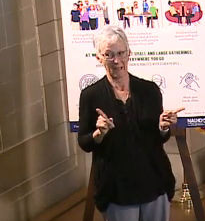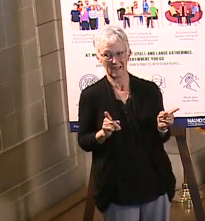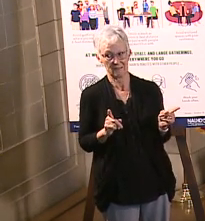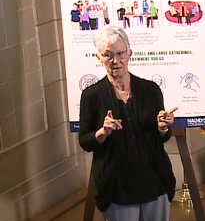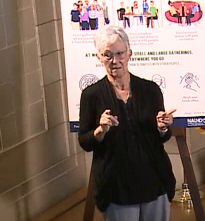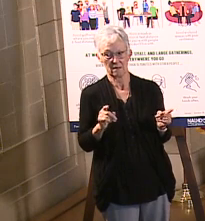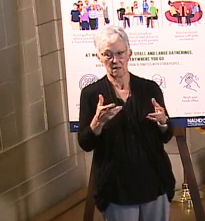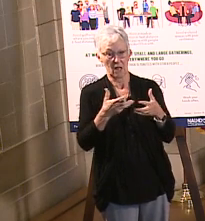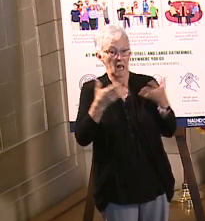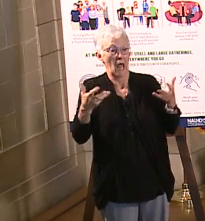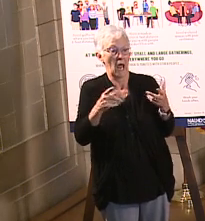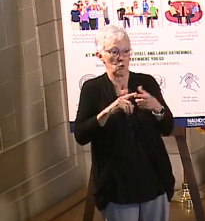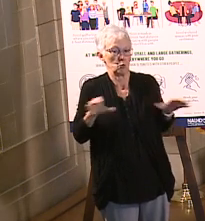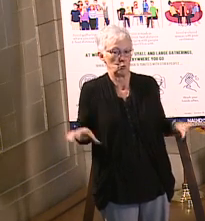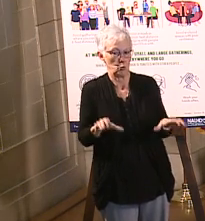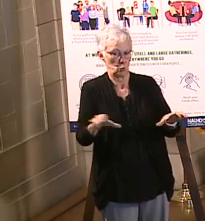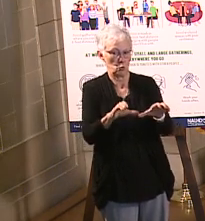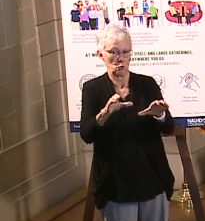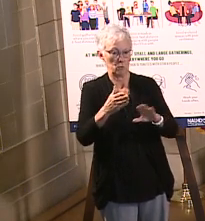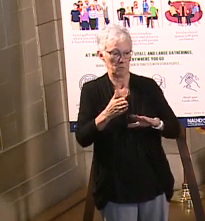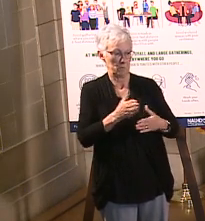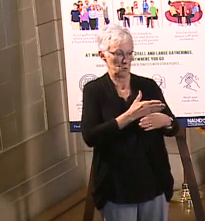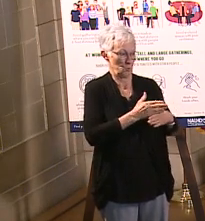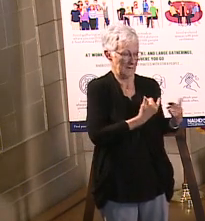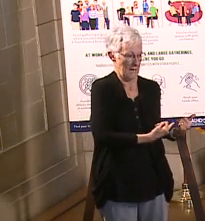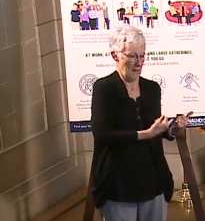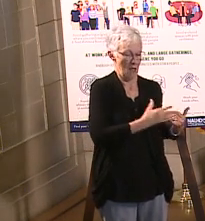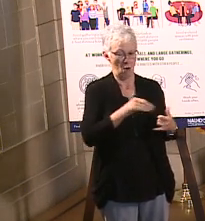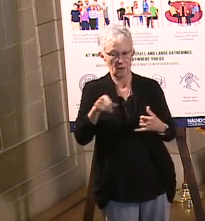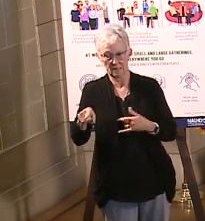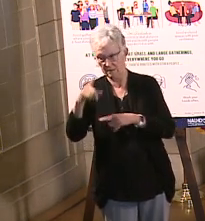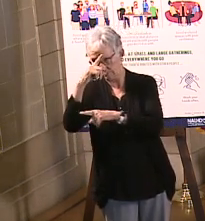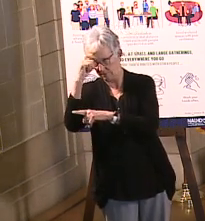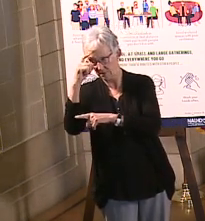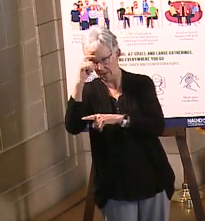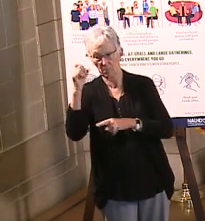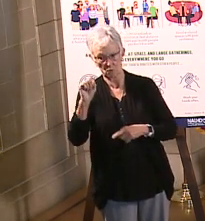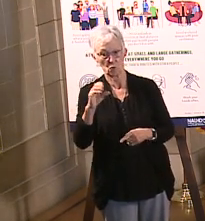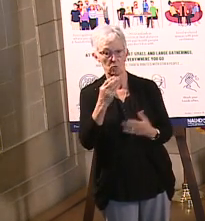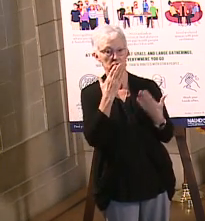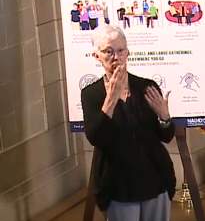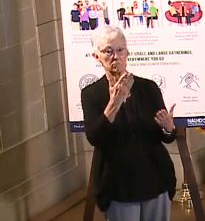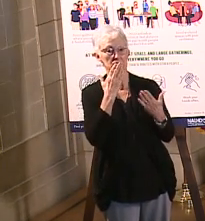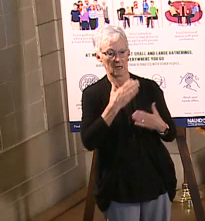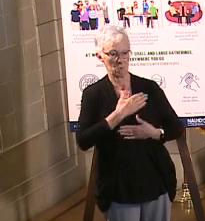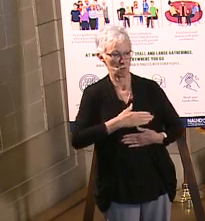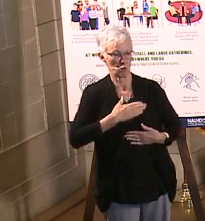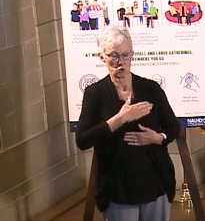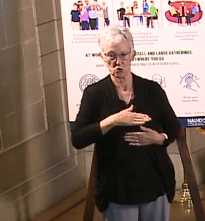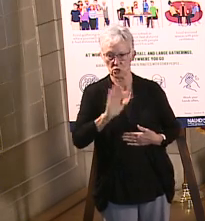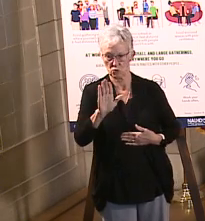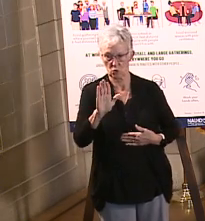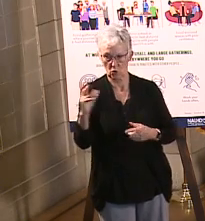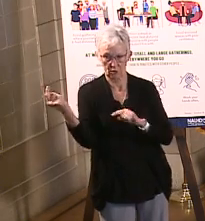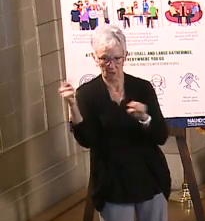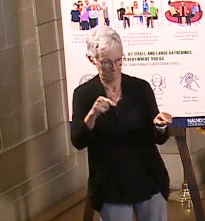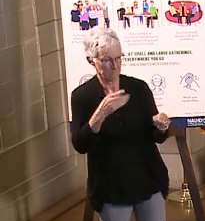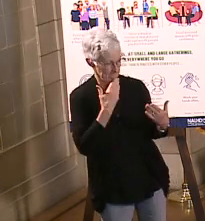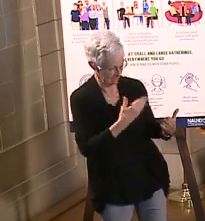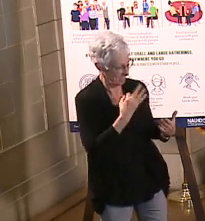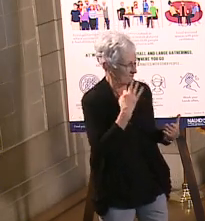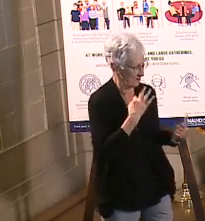a lot of work to do between now and then to be able to get there. So thanks very much, folks. Appreciate it. Have a good one. Thank you, Francis.